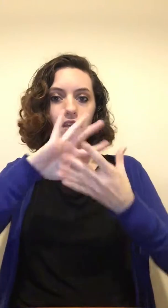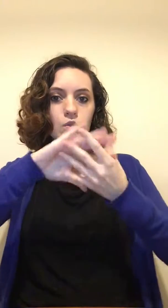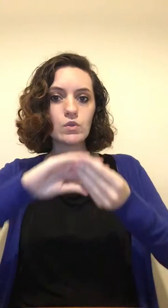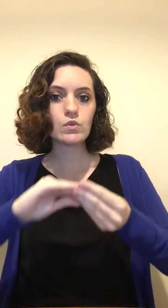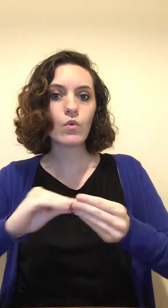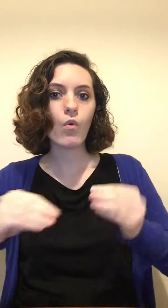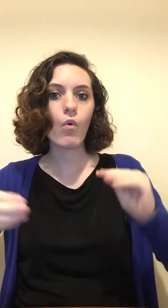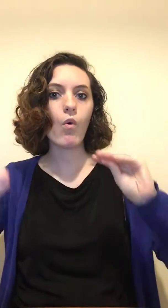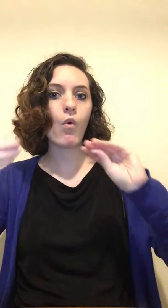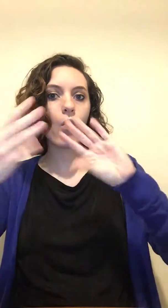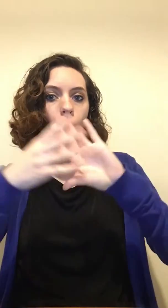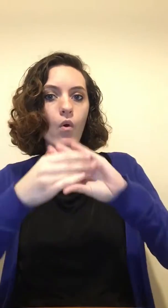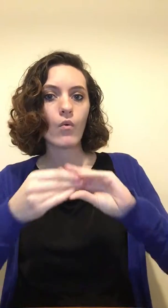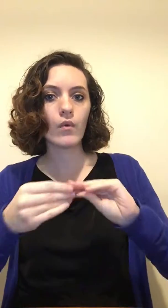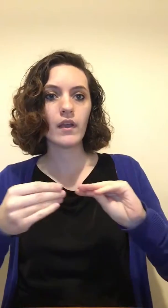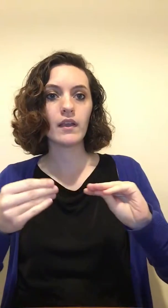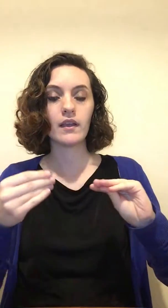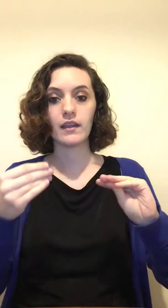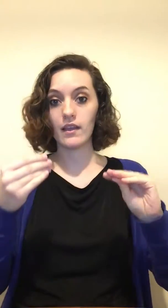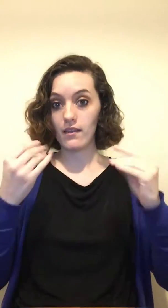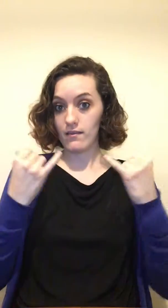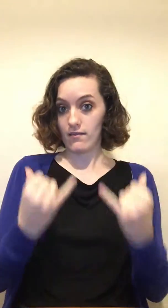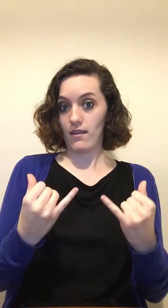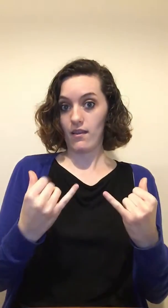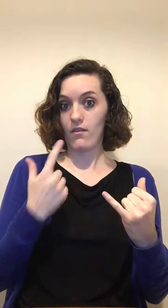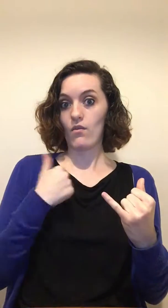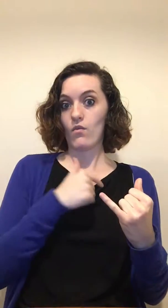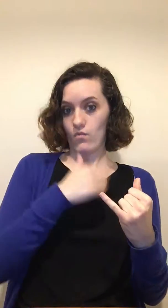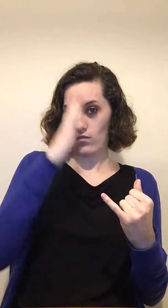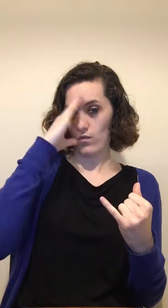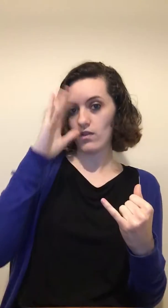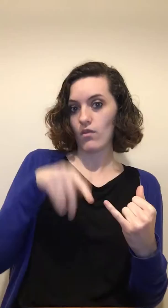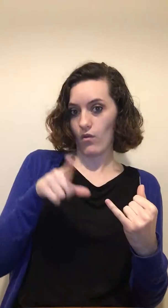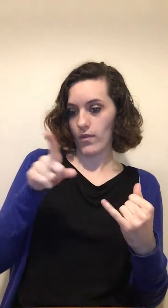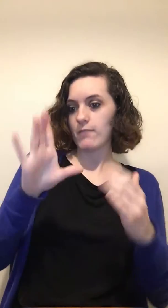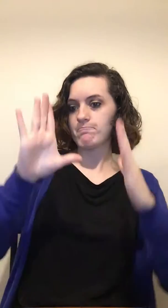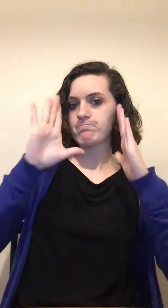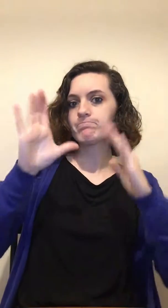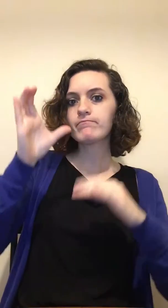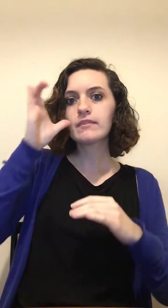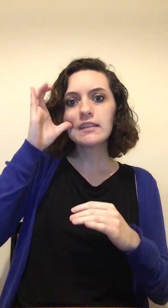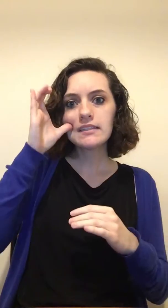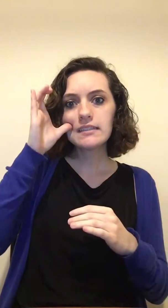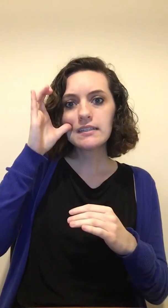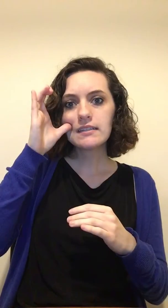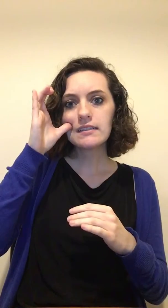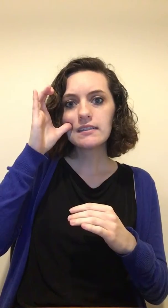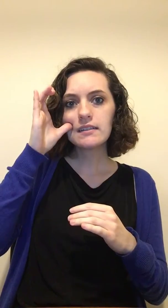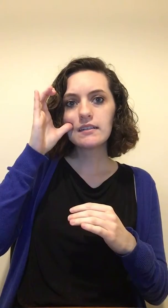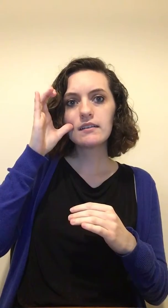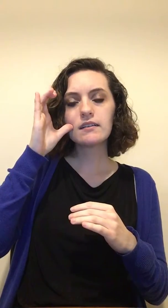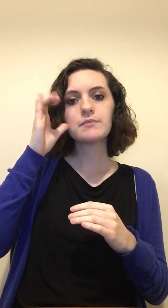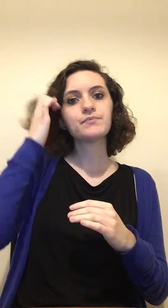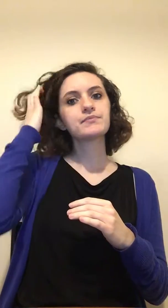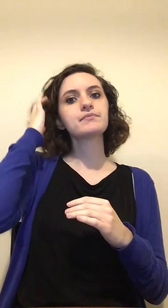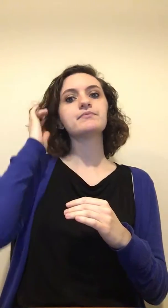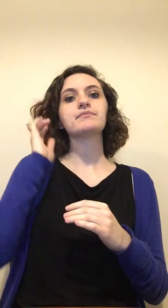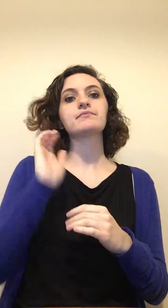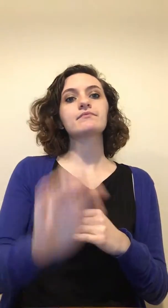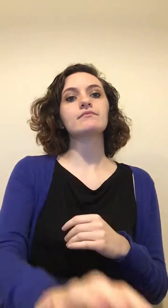story. That way, we know they are happening. Because I could you is here that your mind would be at McDonald's